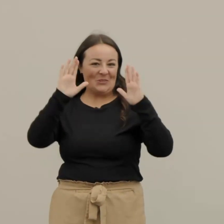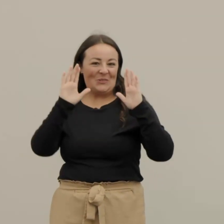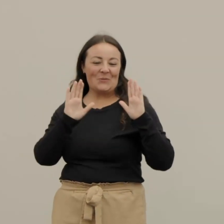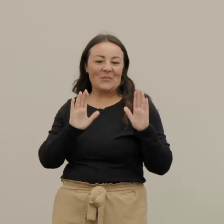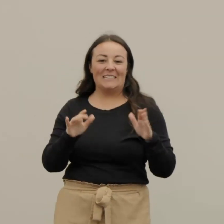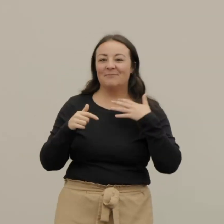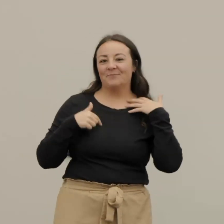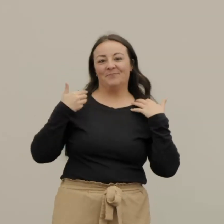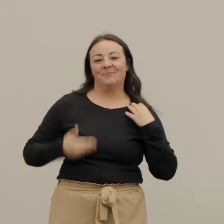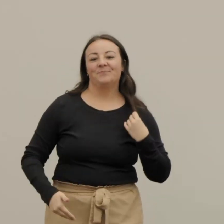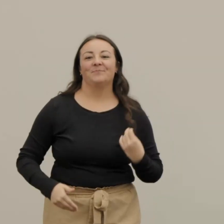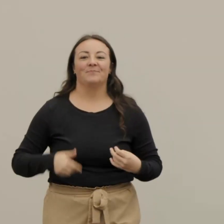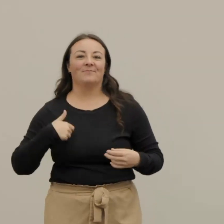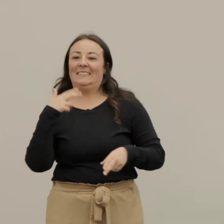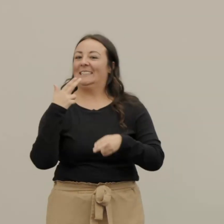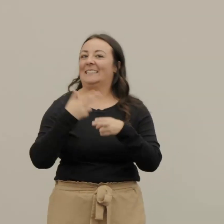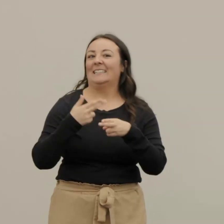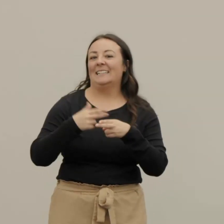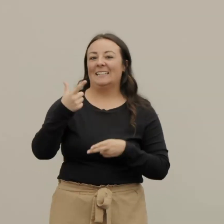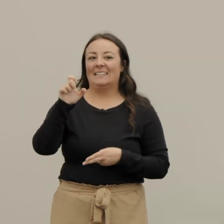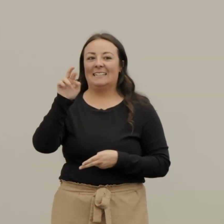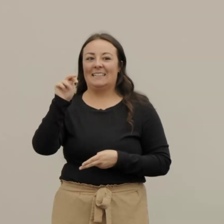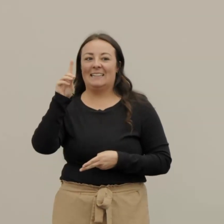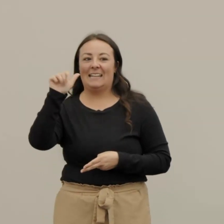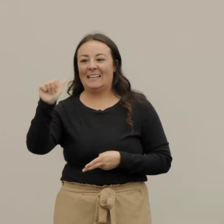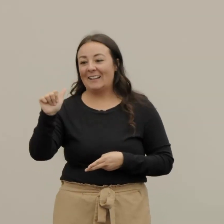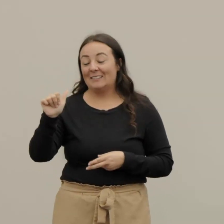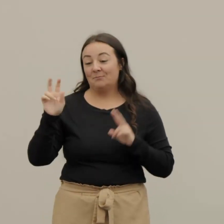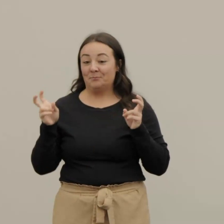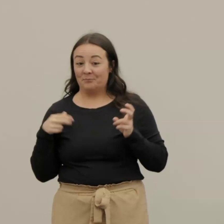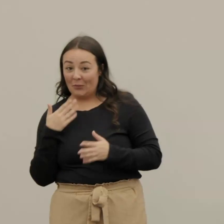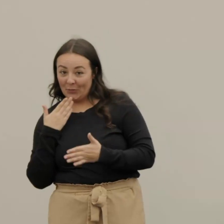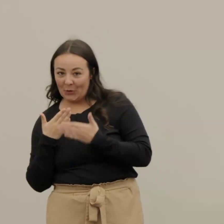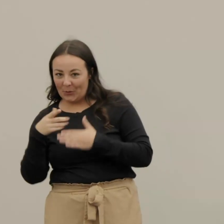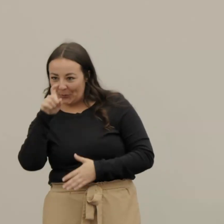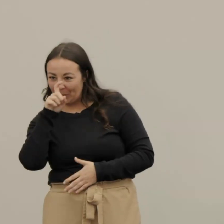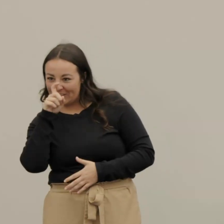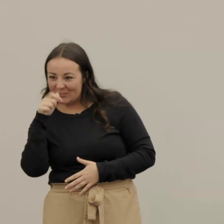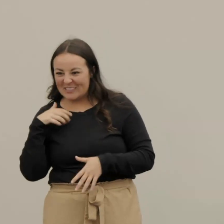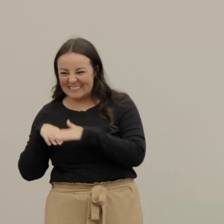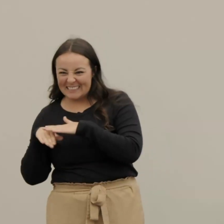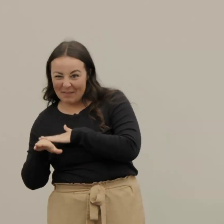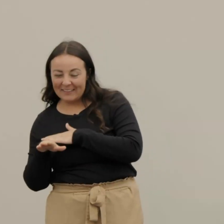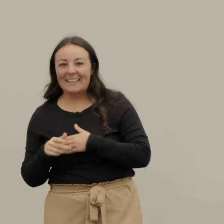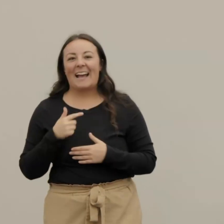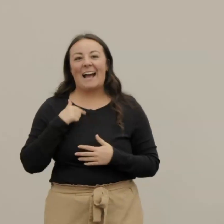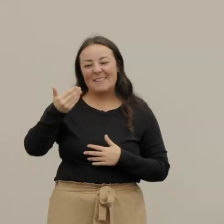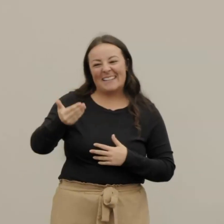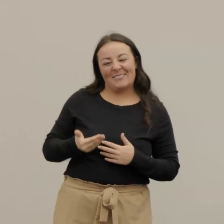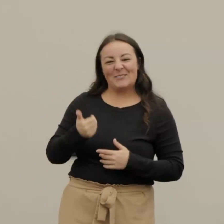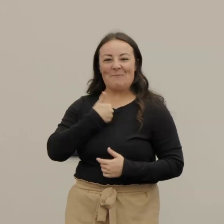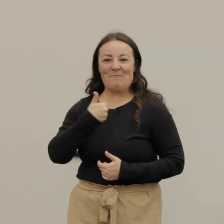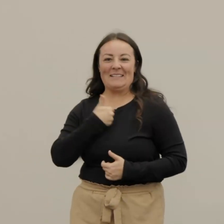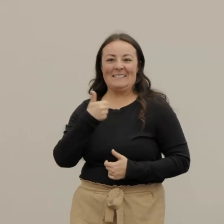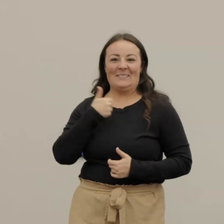I am Glenda, the Good Witch of Accessibility. I've been introducing myself as the Good Witch since I